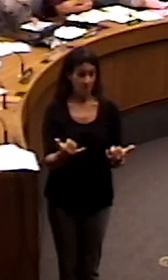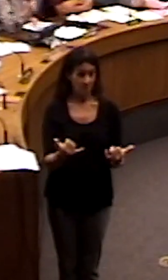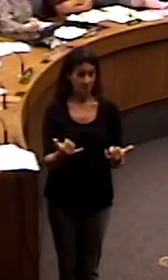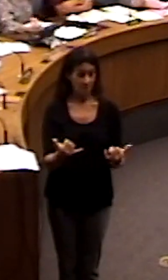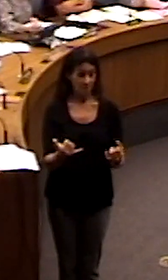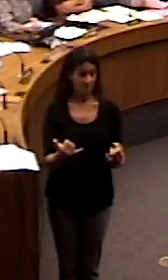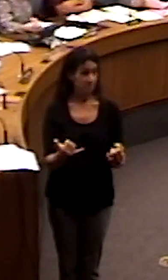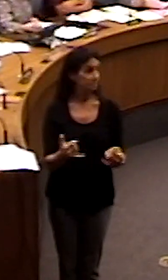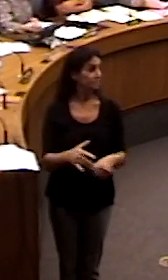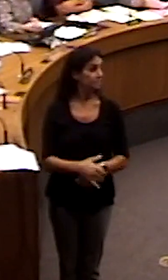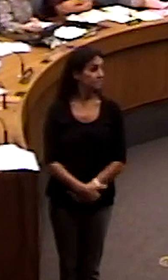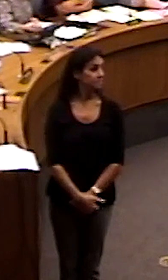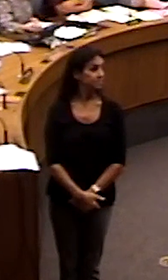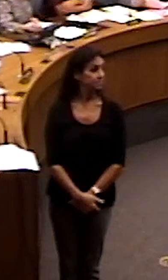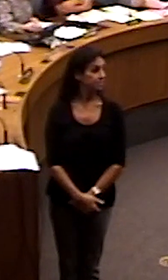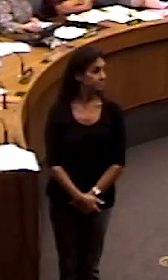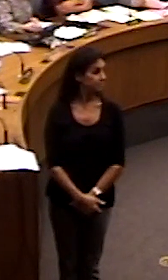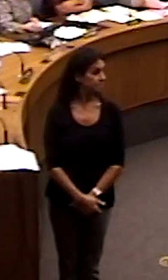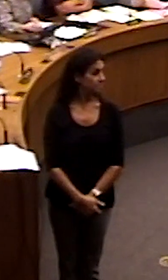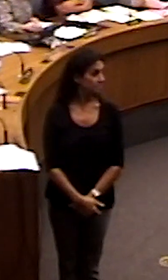One of